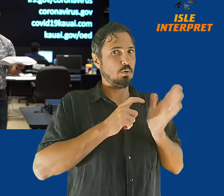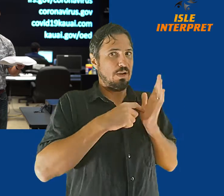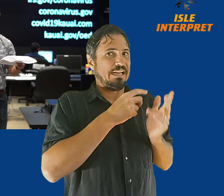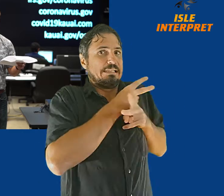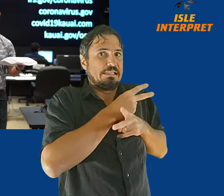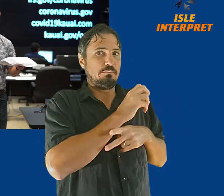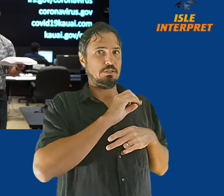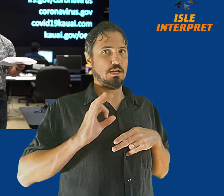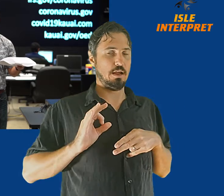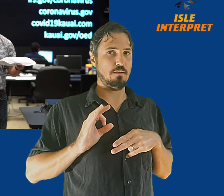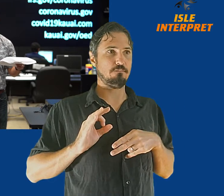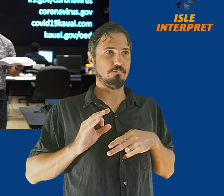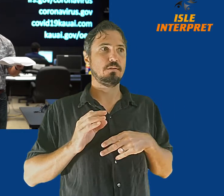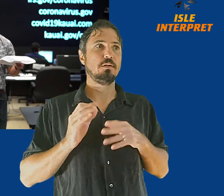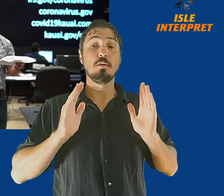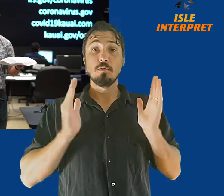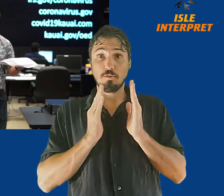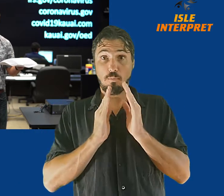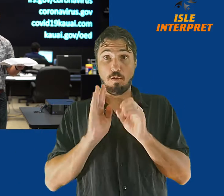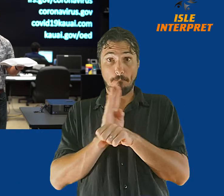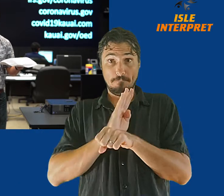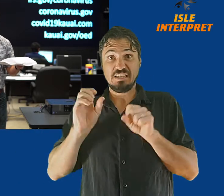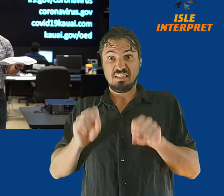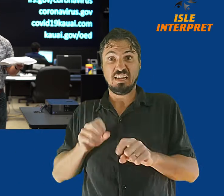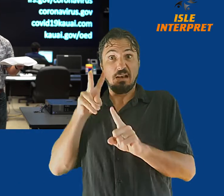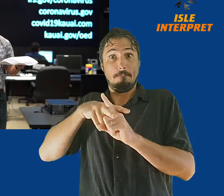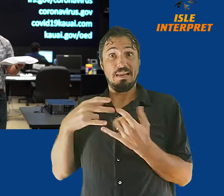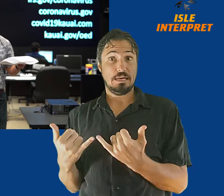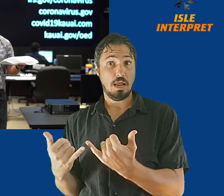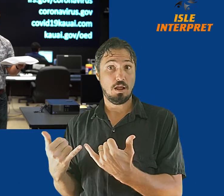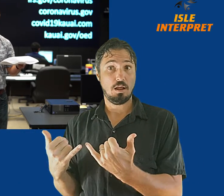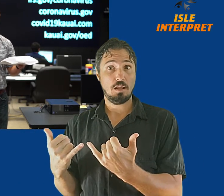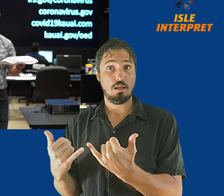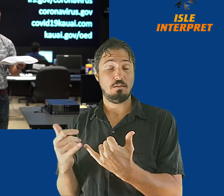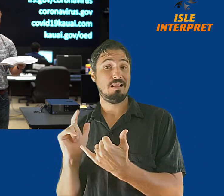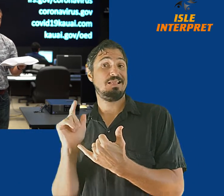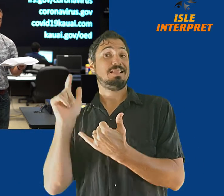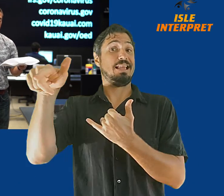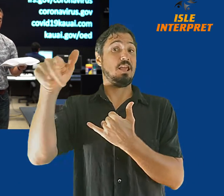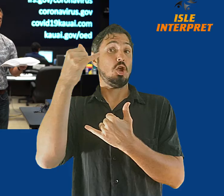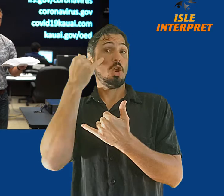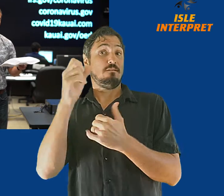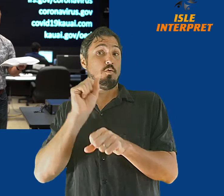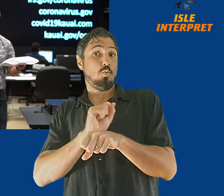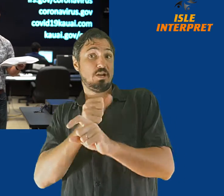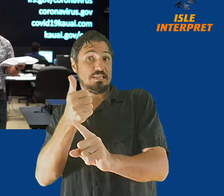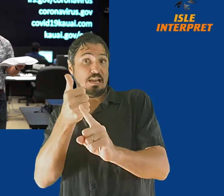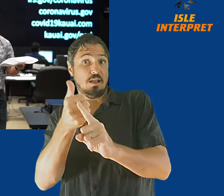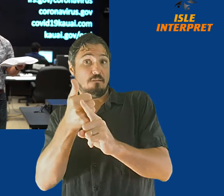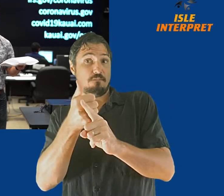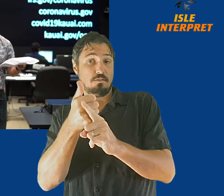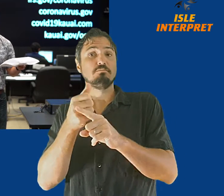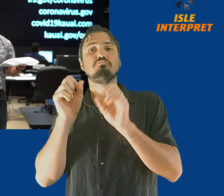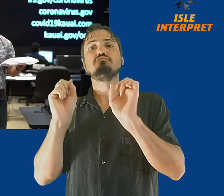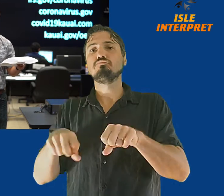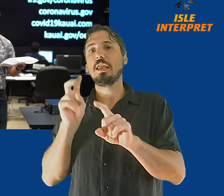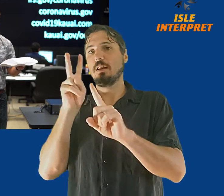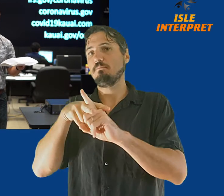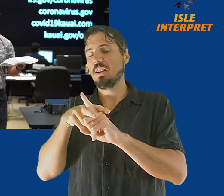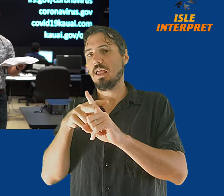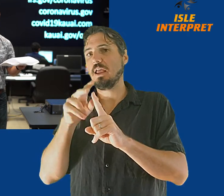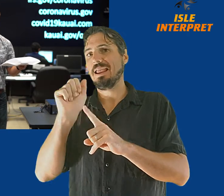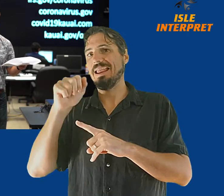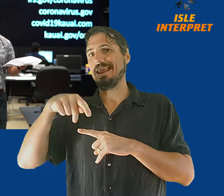proprietors may start applying on April 10th. You may apply for the PPP program until June 30th, so don't